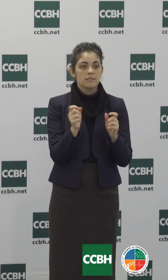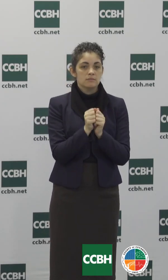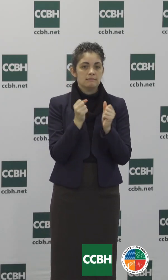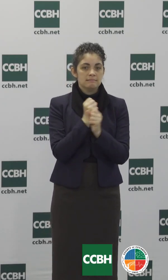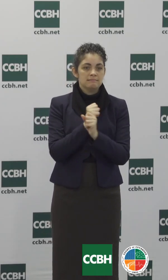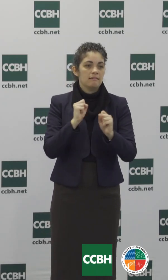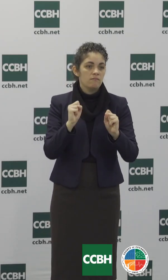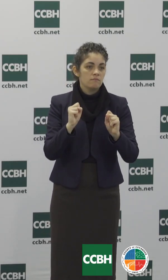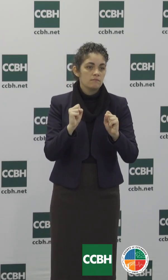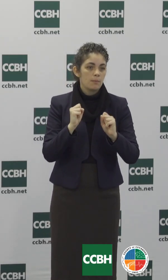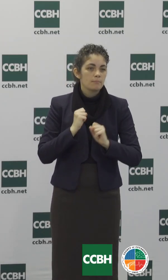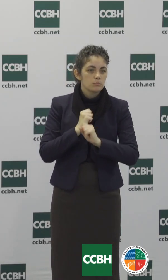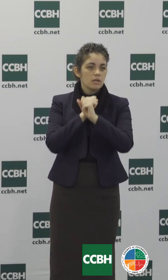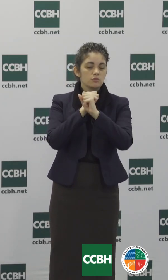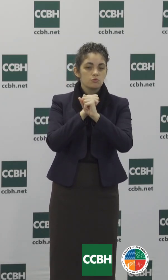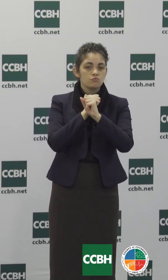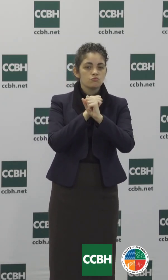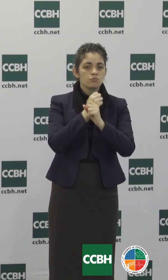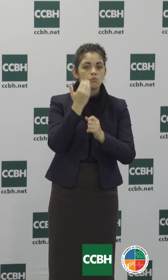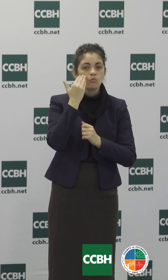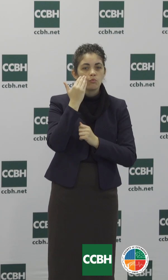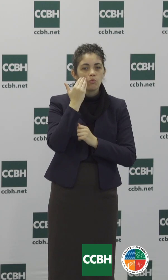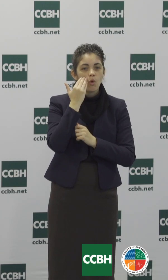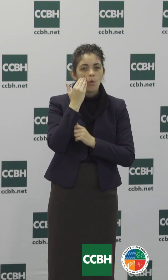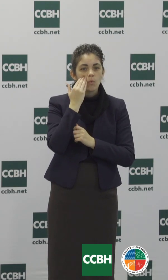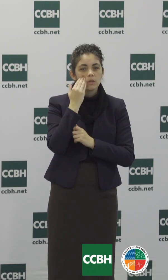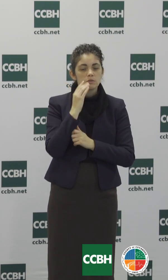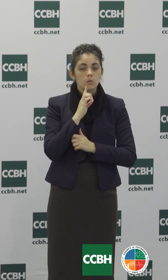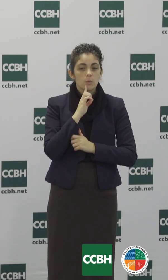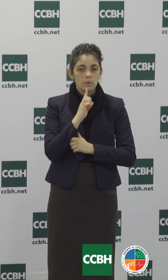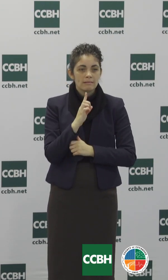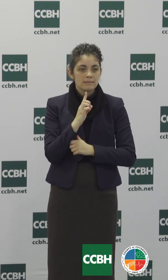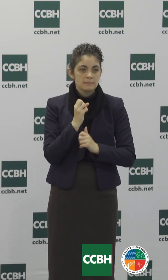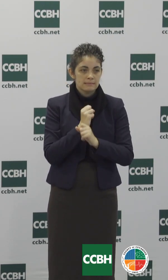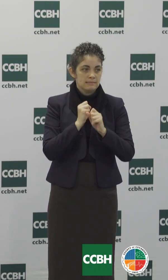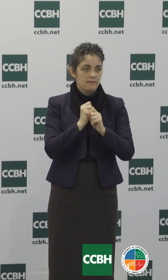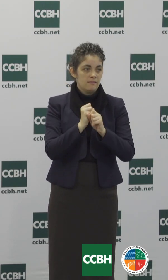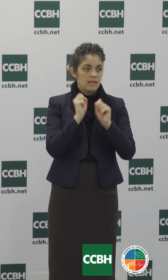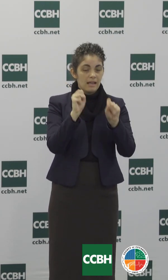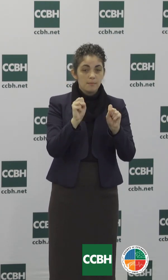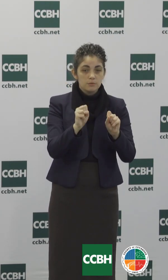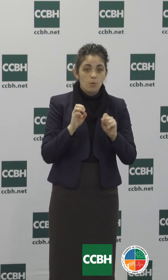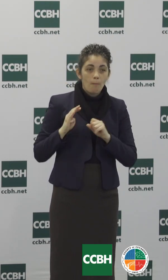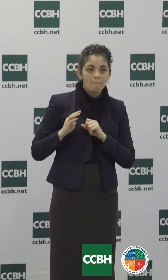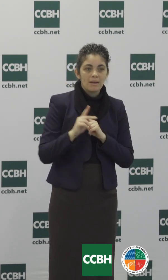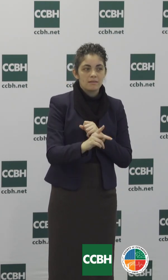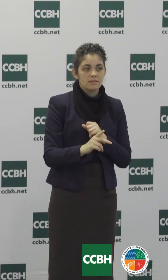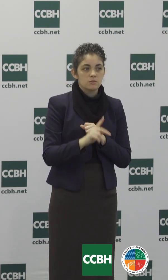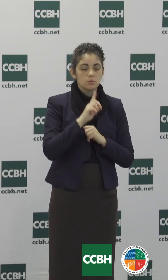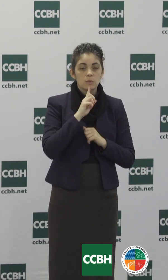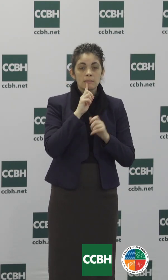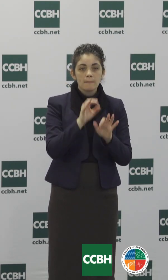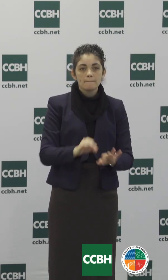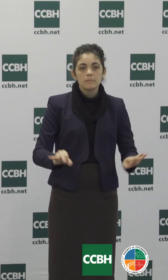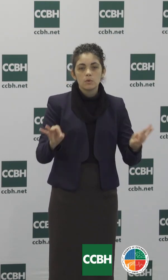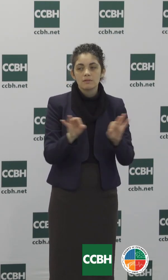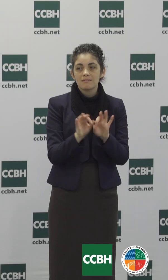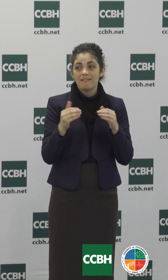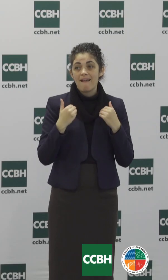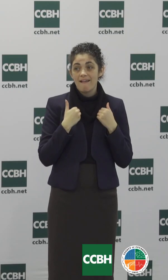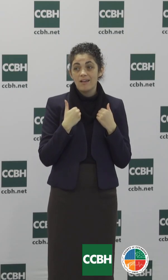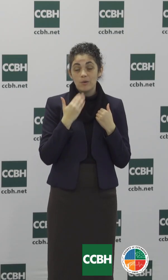that we're following these tried and true public health guidelines, because that will be critical. We expect to continue to have